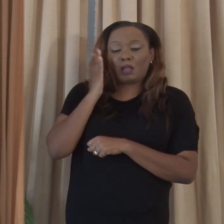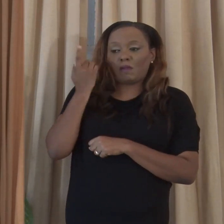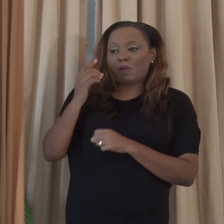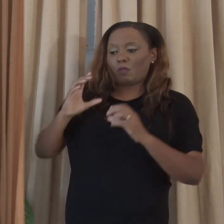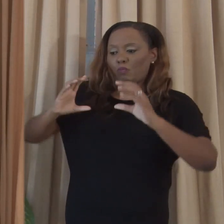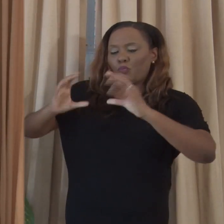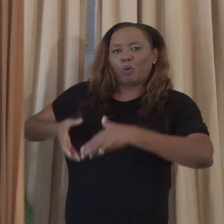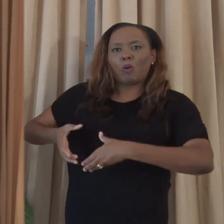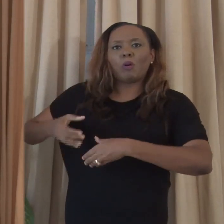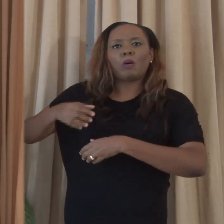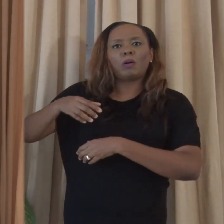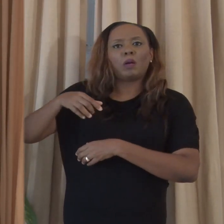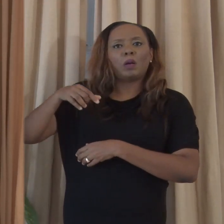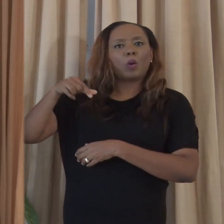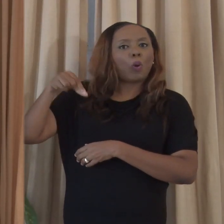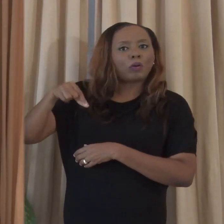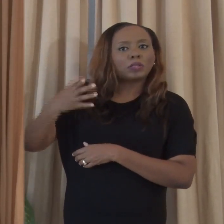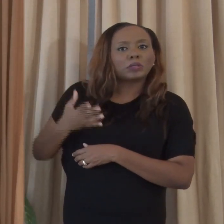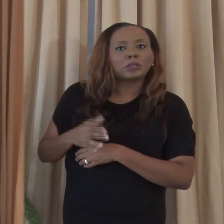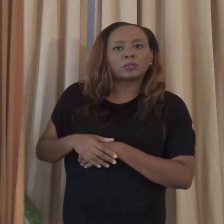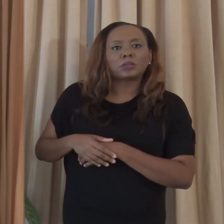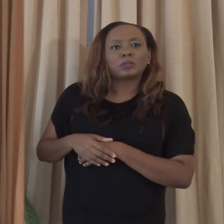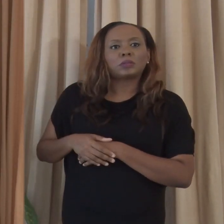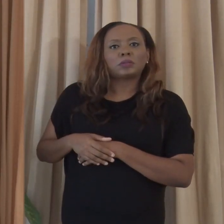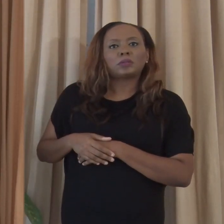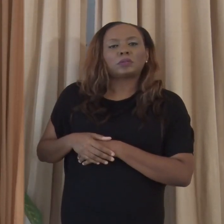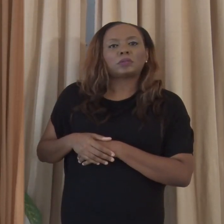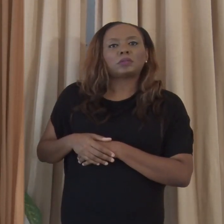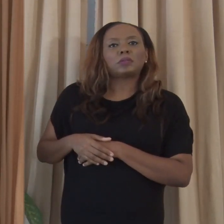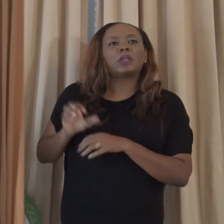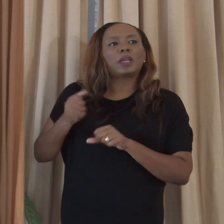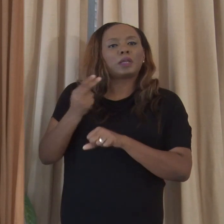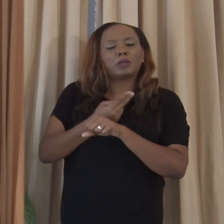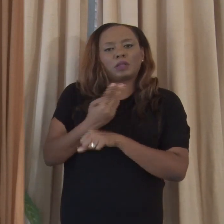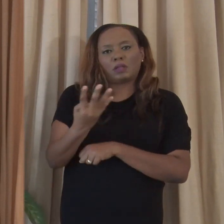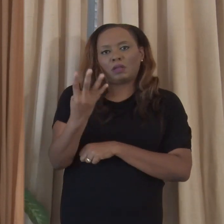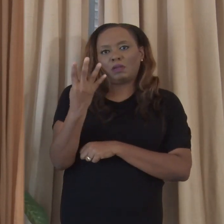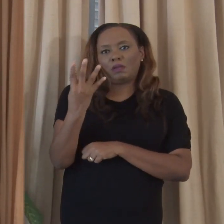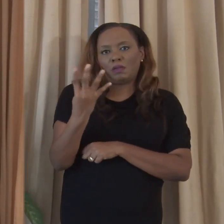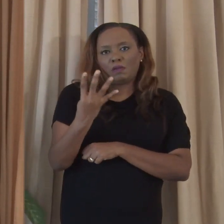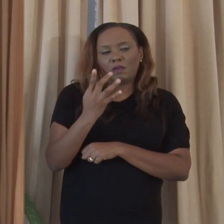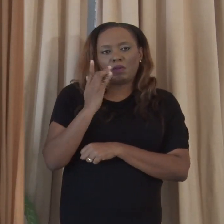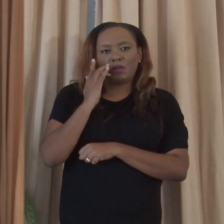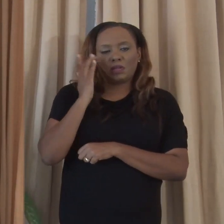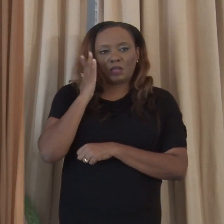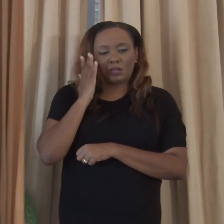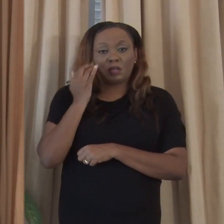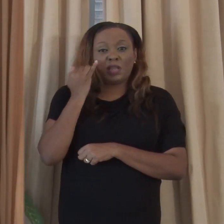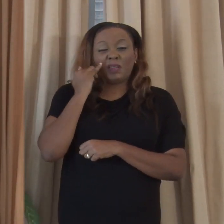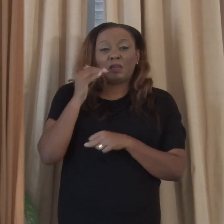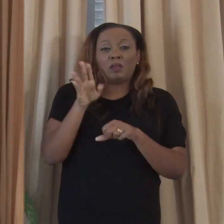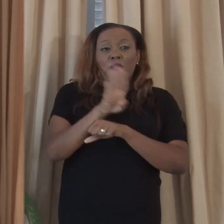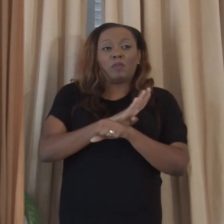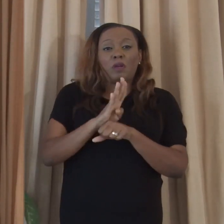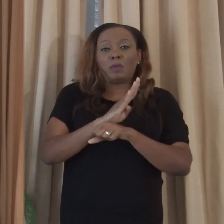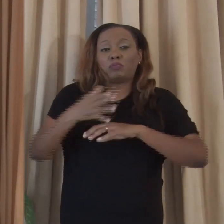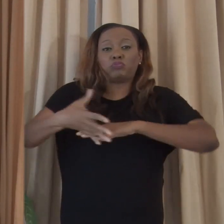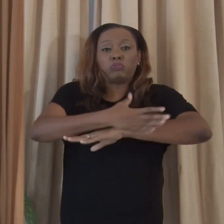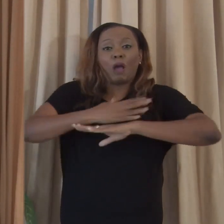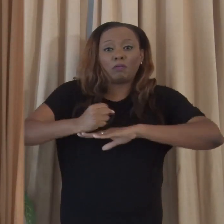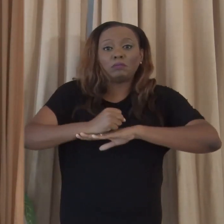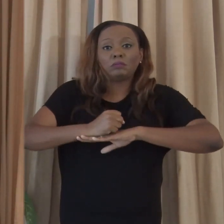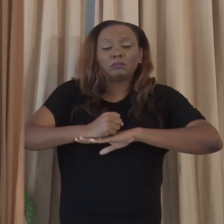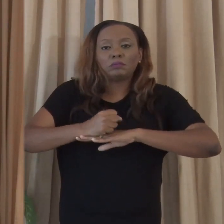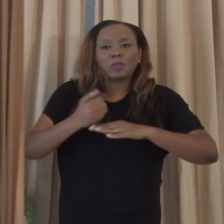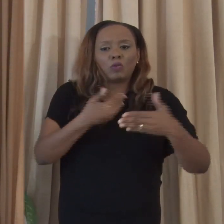quarantining of people who may need to be quarantined if Barbados does not have sufficient